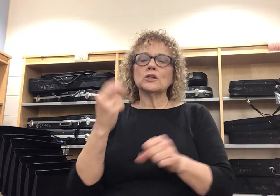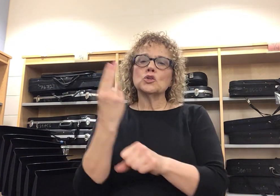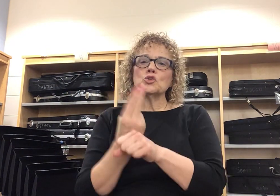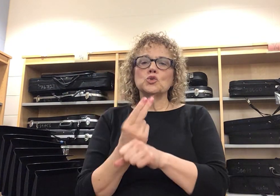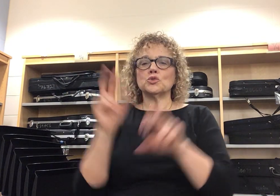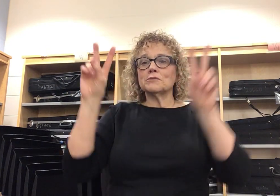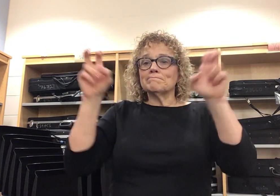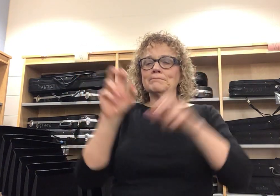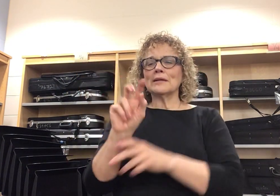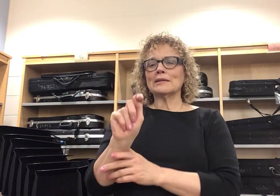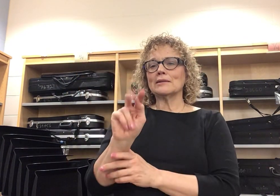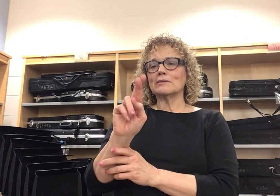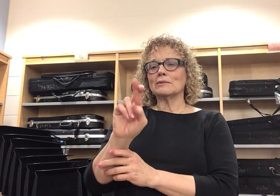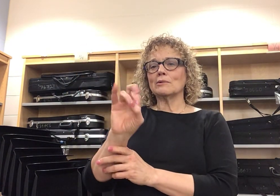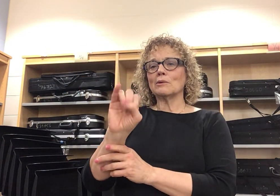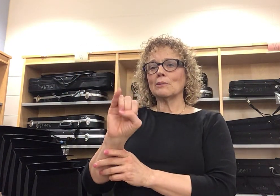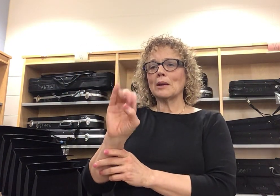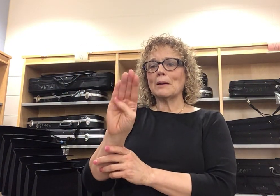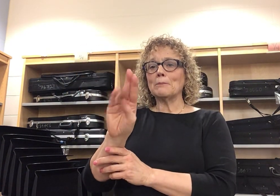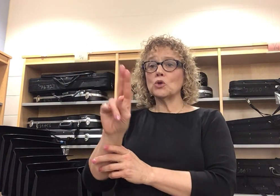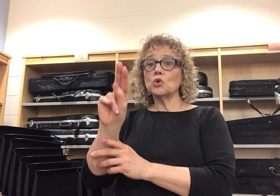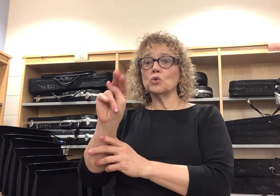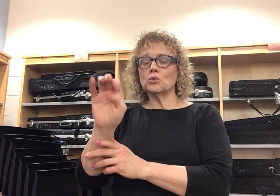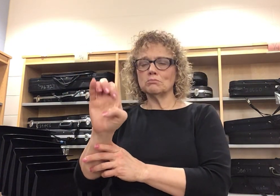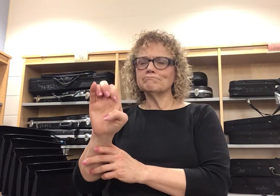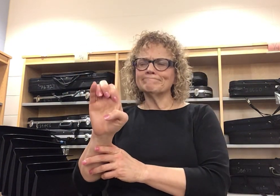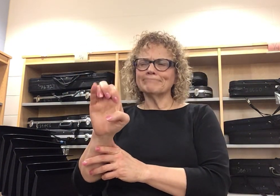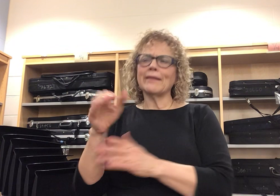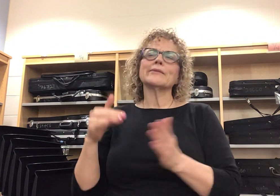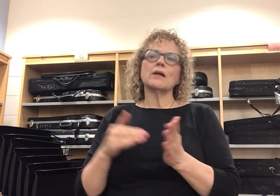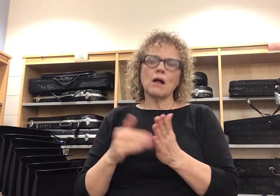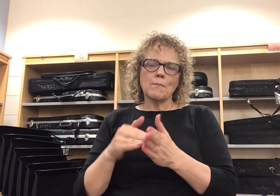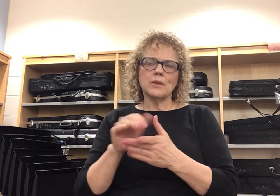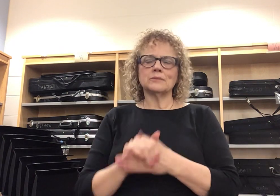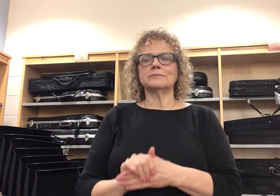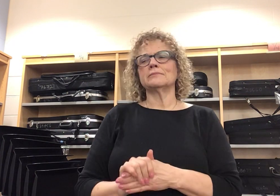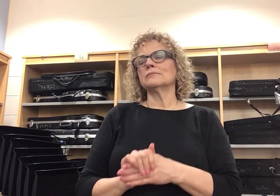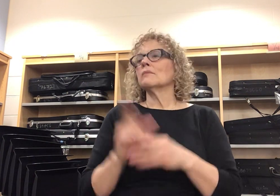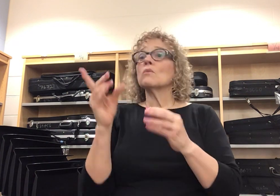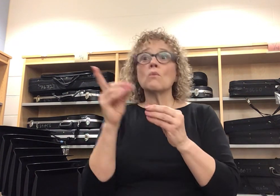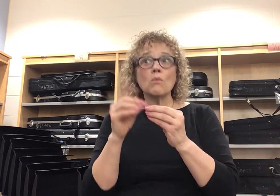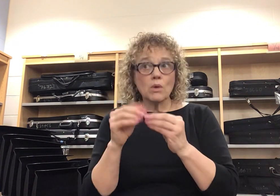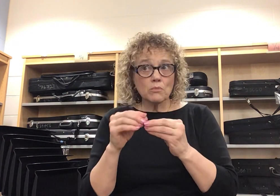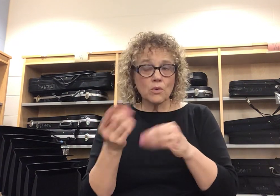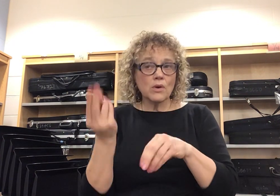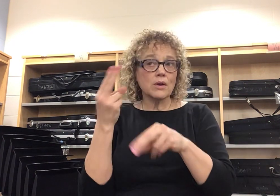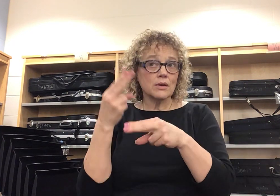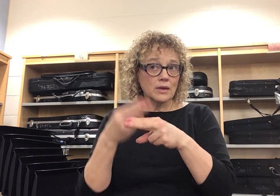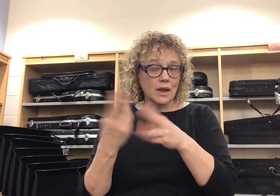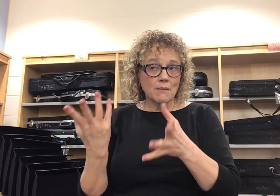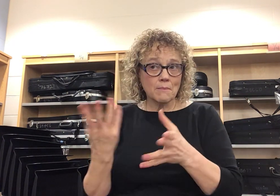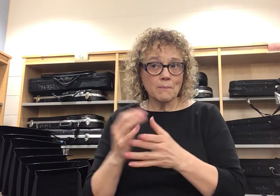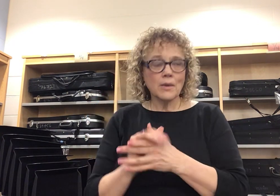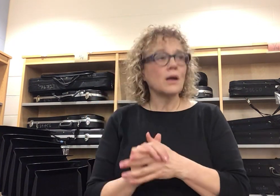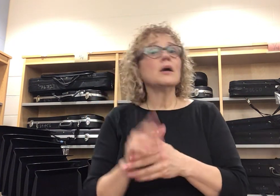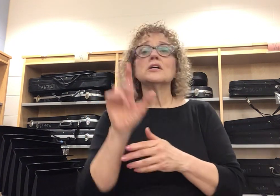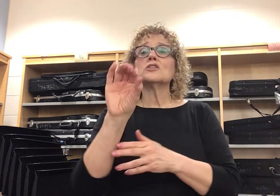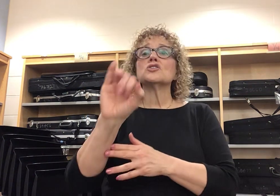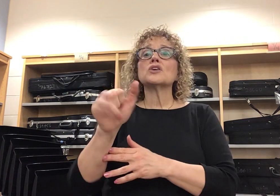want to put on there. Can you give me another name of a newspaper, Jason? The New York Times. The New York Times, good. You could